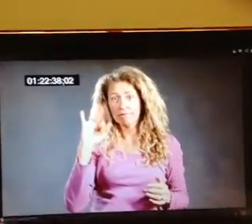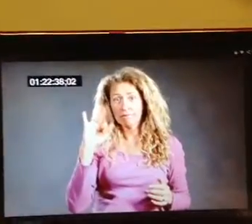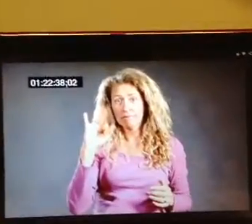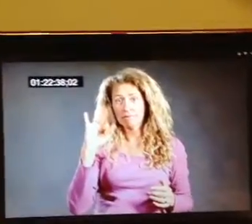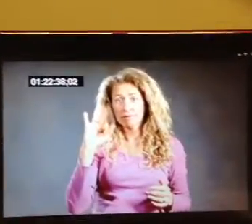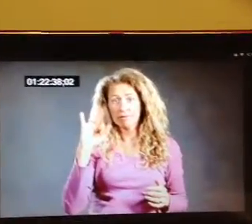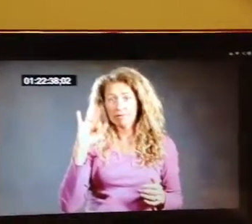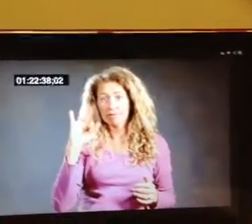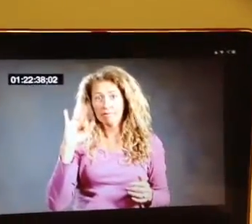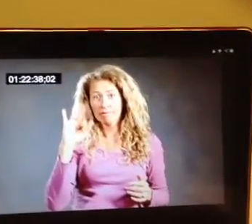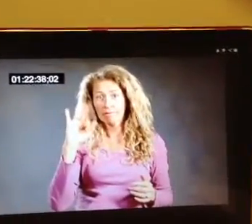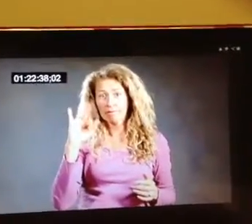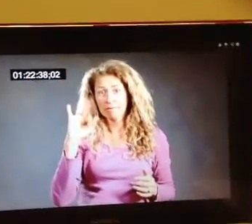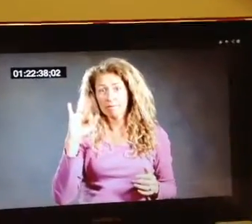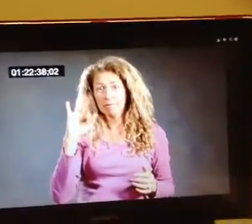People usually think that in Arizona